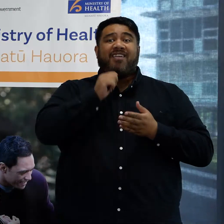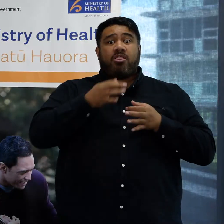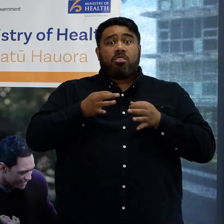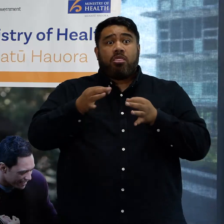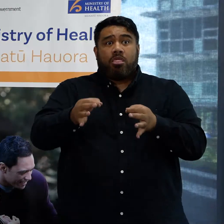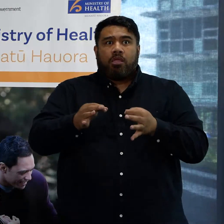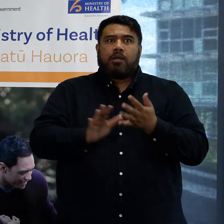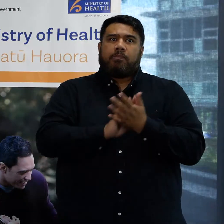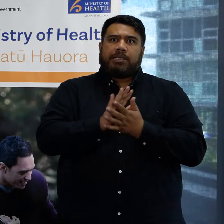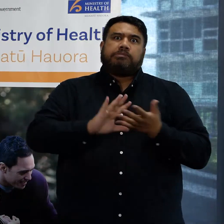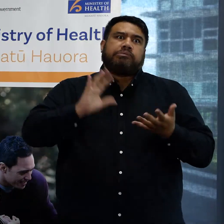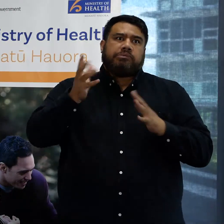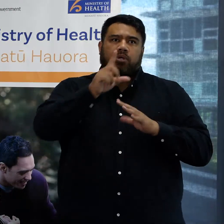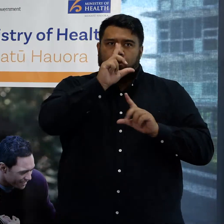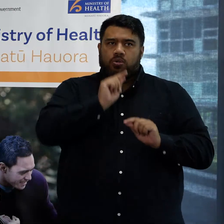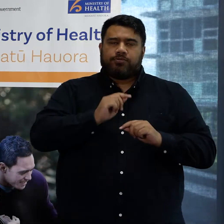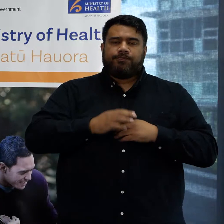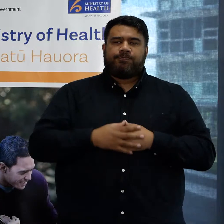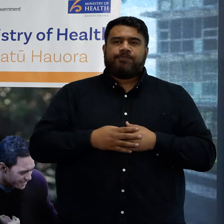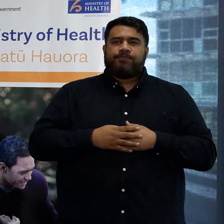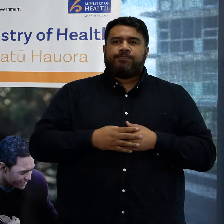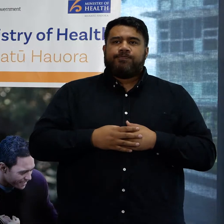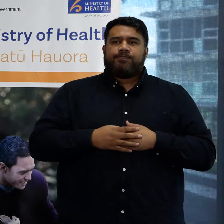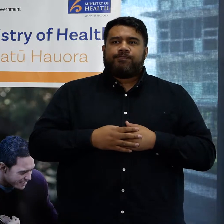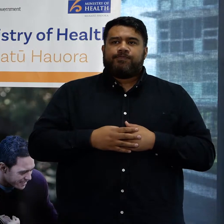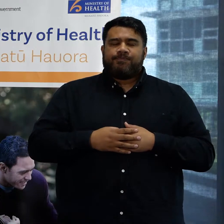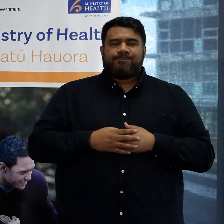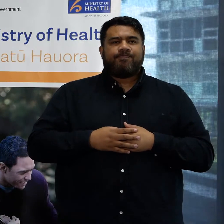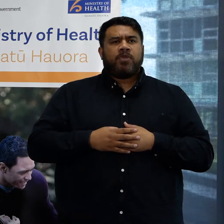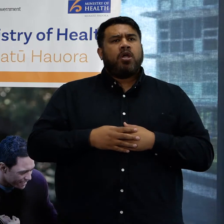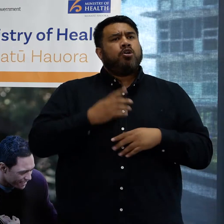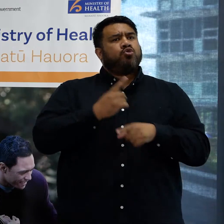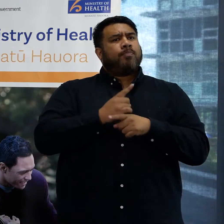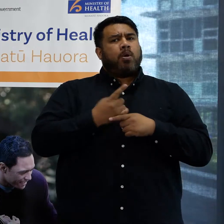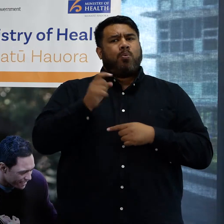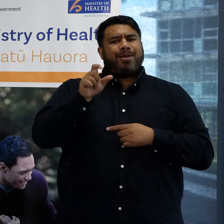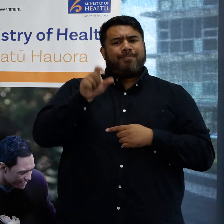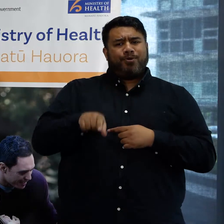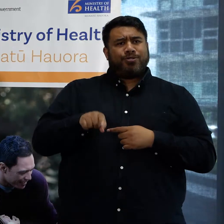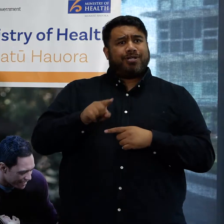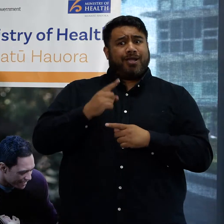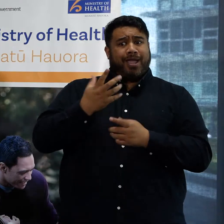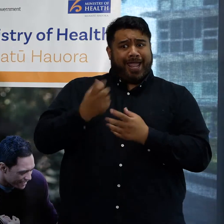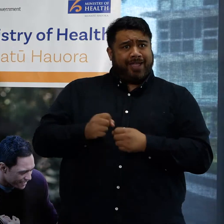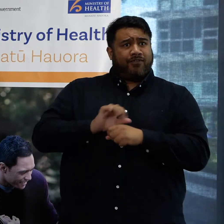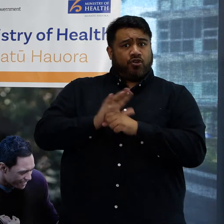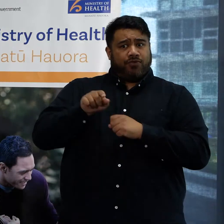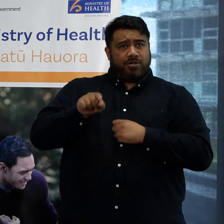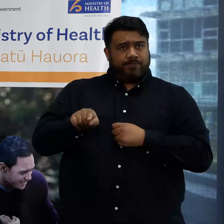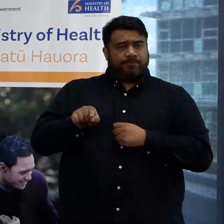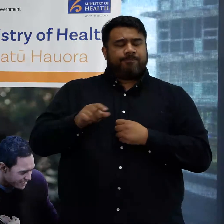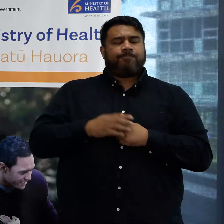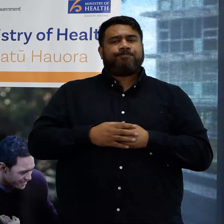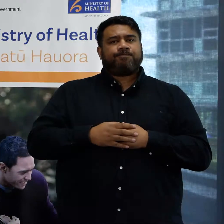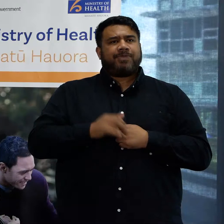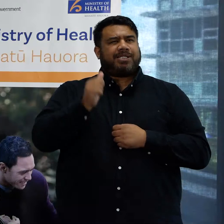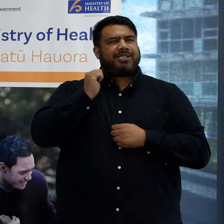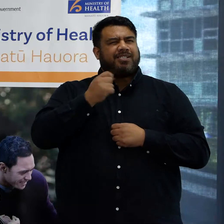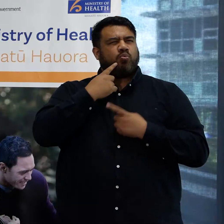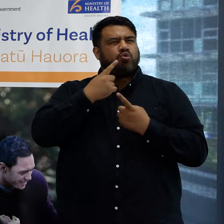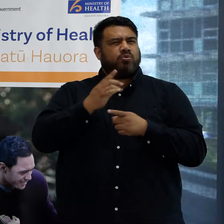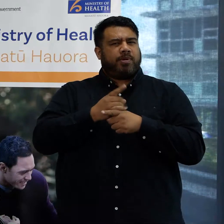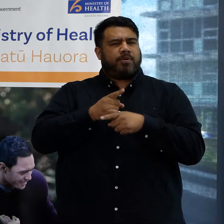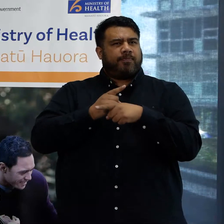side. In addition, a family member of a person who tested positive, that is one of the 2 cases we reported